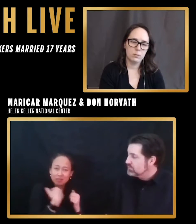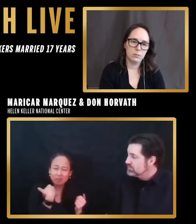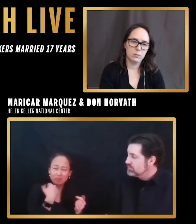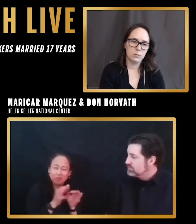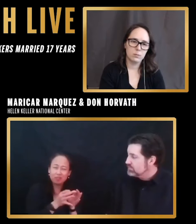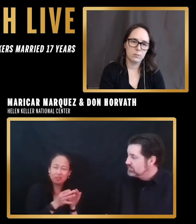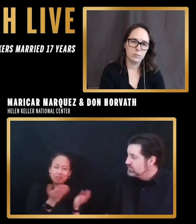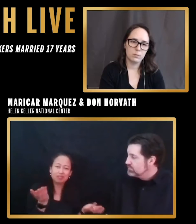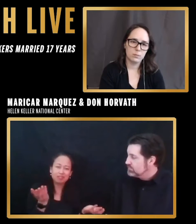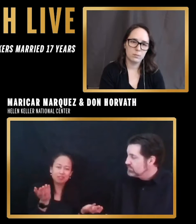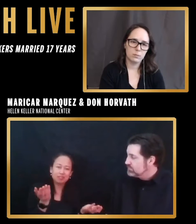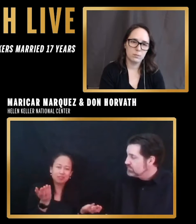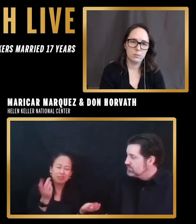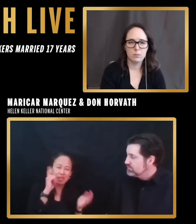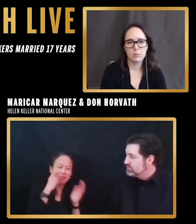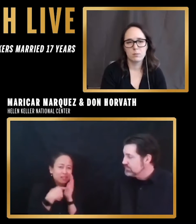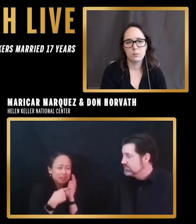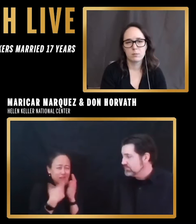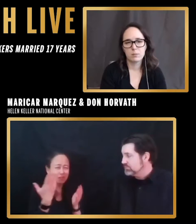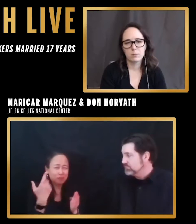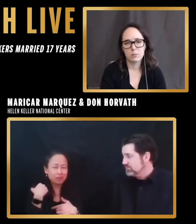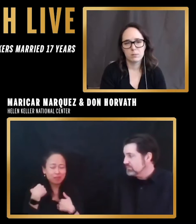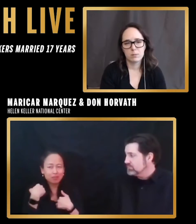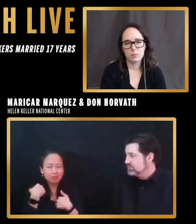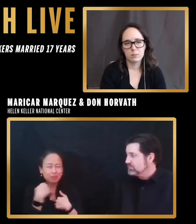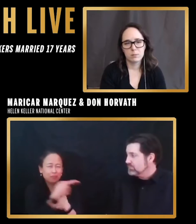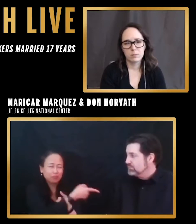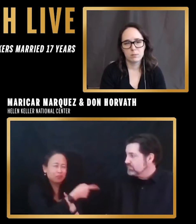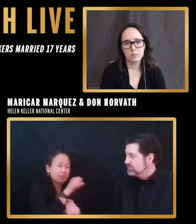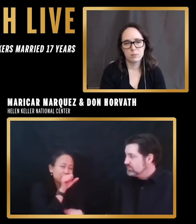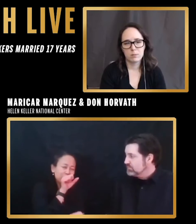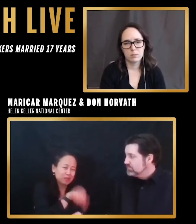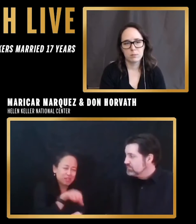If they don't provide interpreters, then Don will interpret for me.